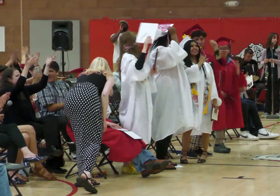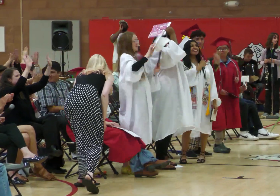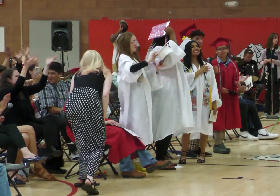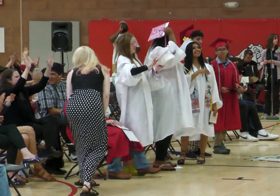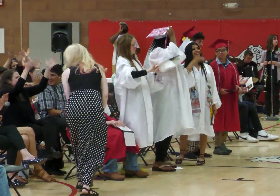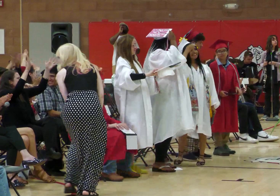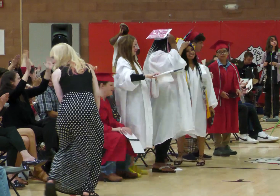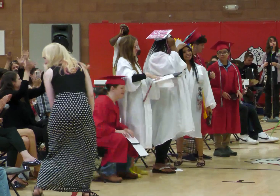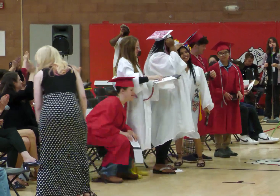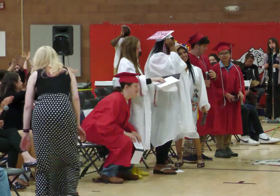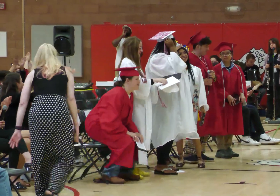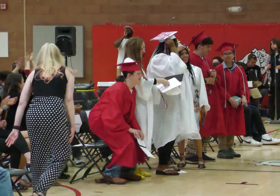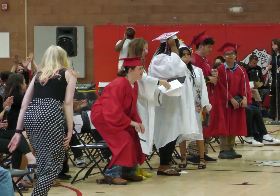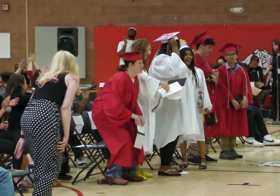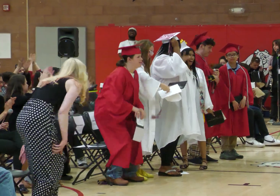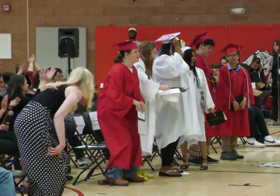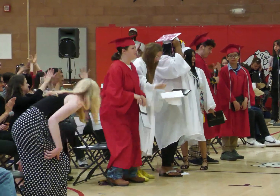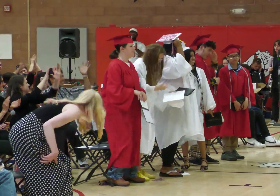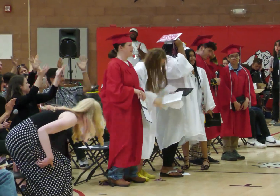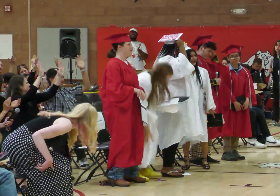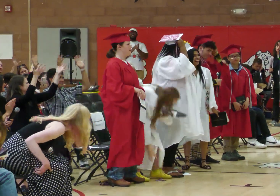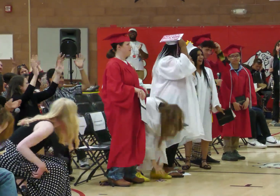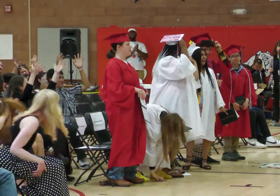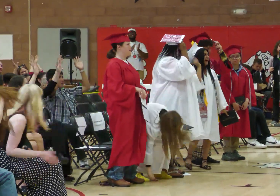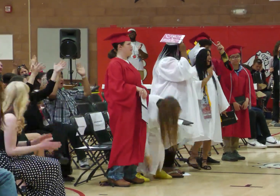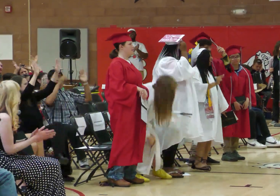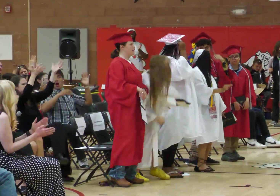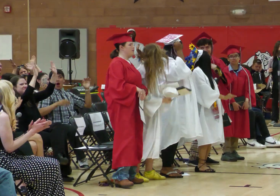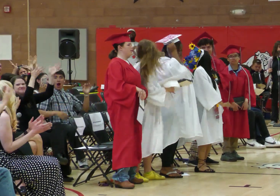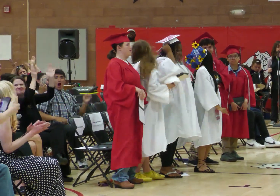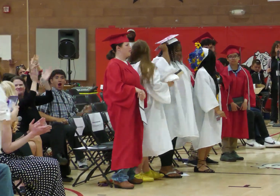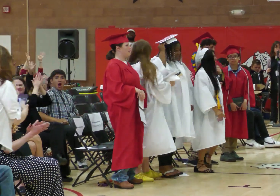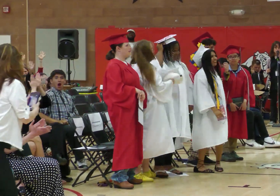Graduates all stand and cheer.